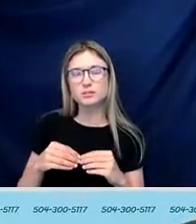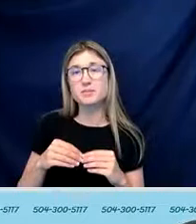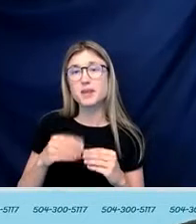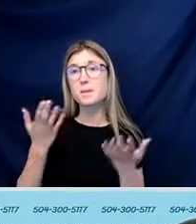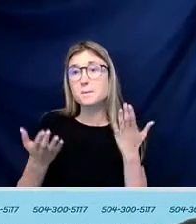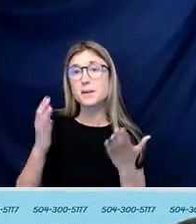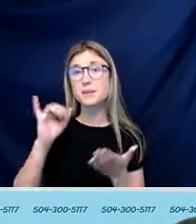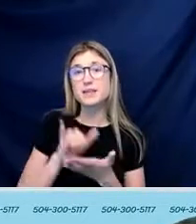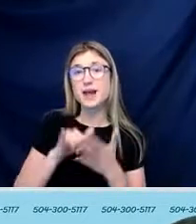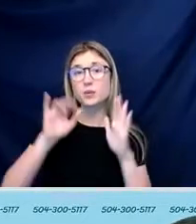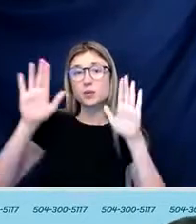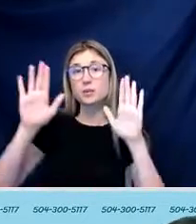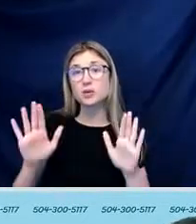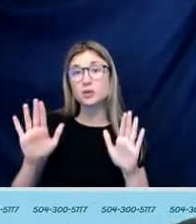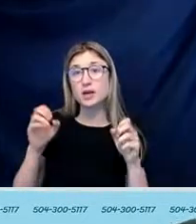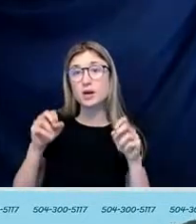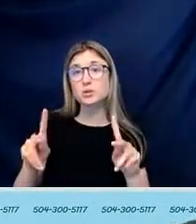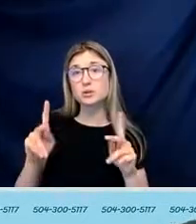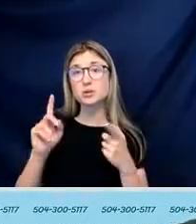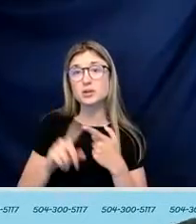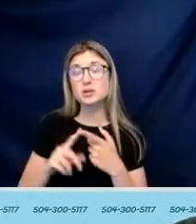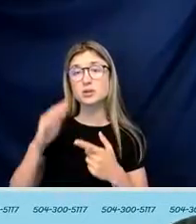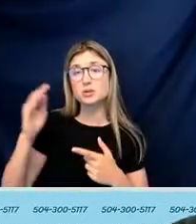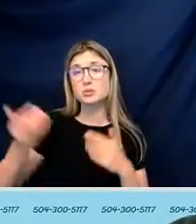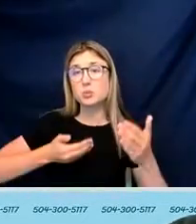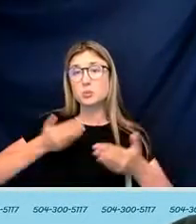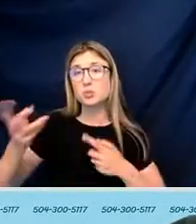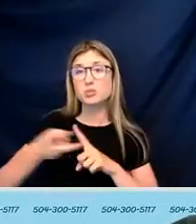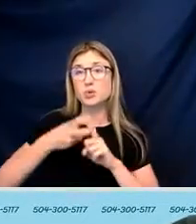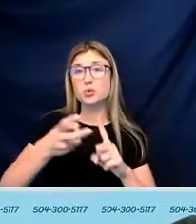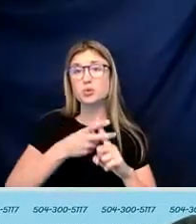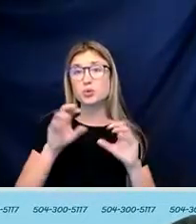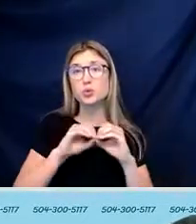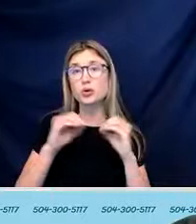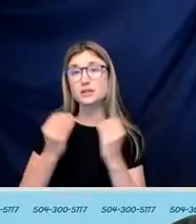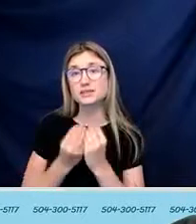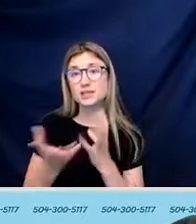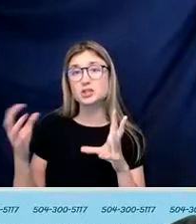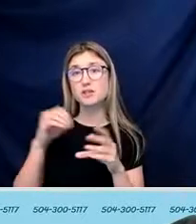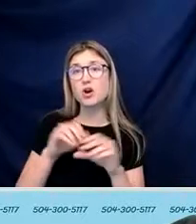in organizations that have been involved in that advocacy from around the state.